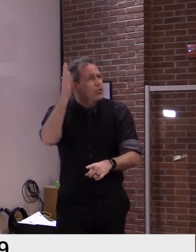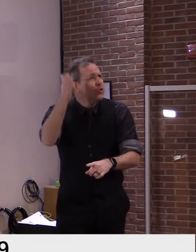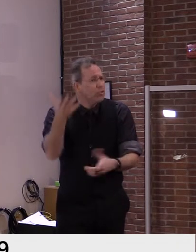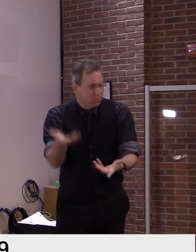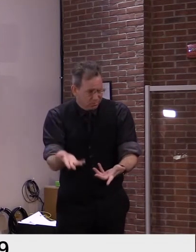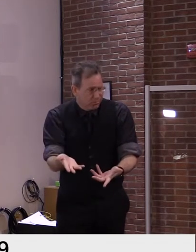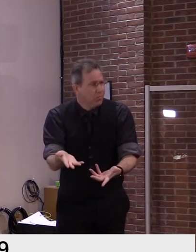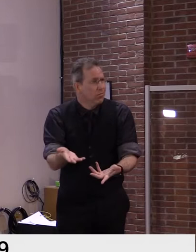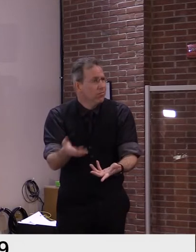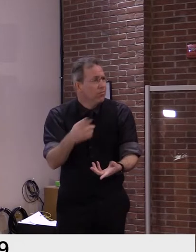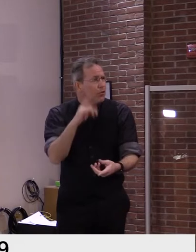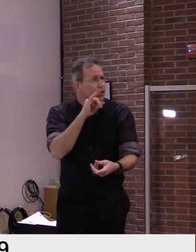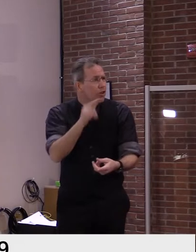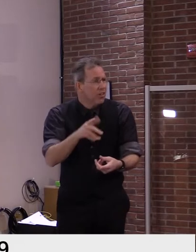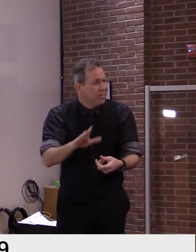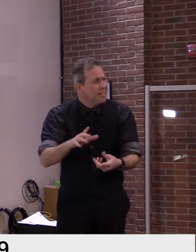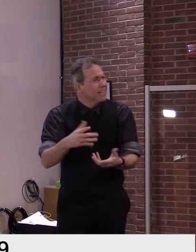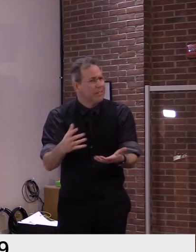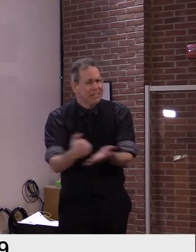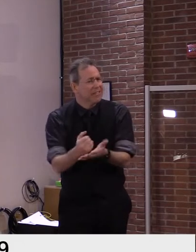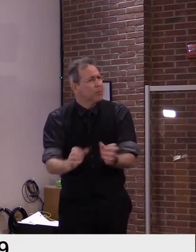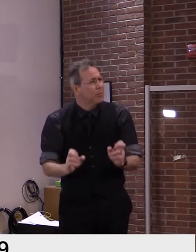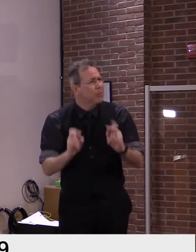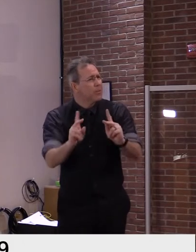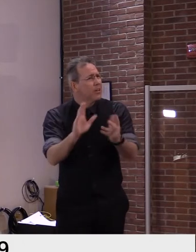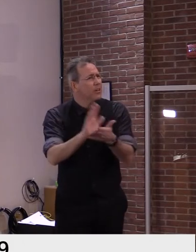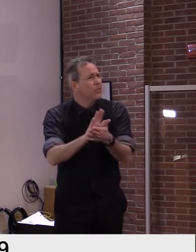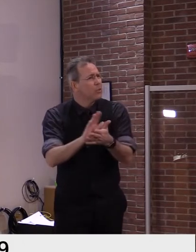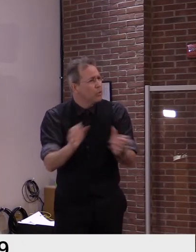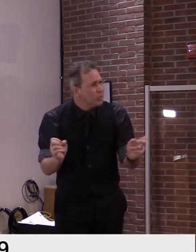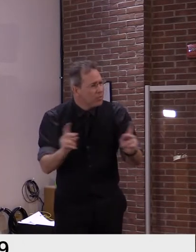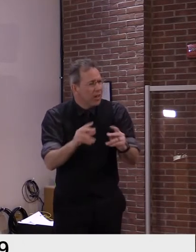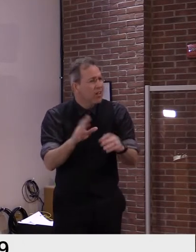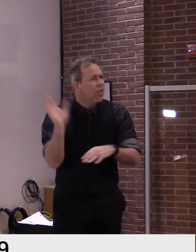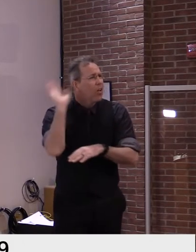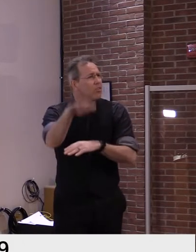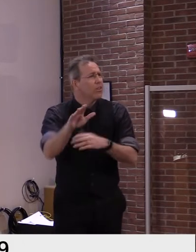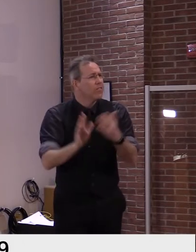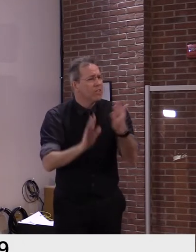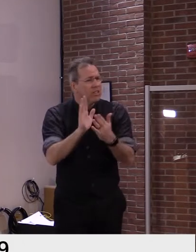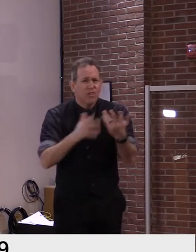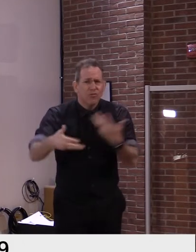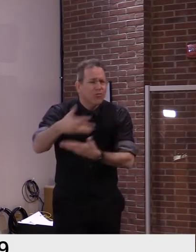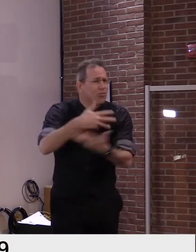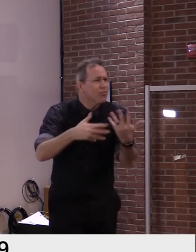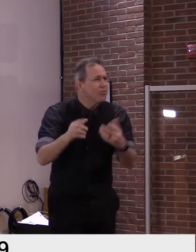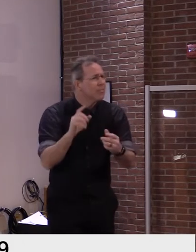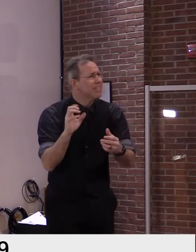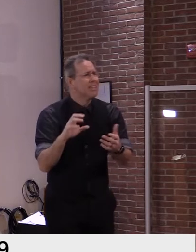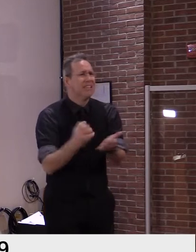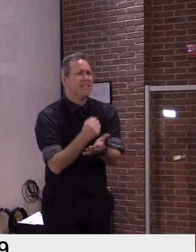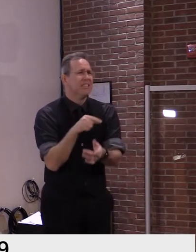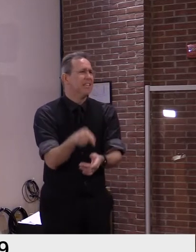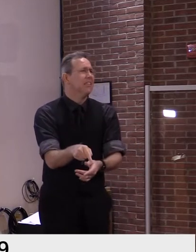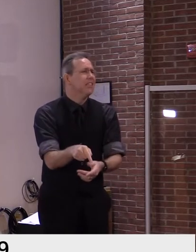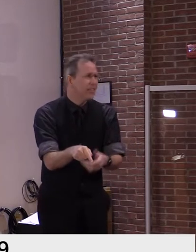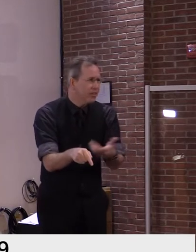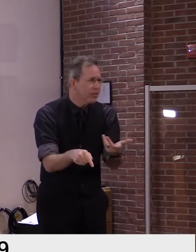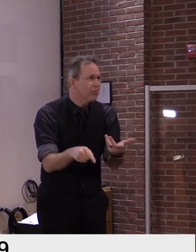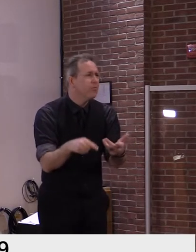and get our schools back into 5 days a week. I think everybody in this state wants that. They